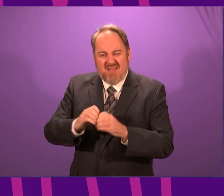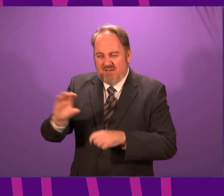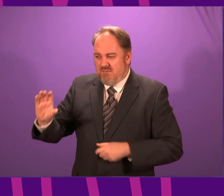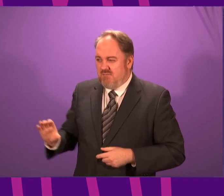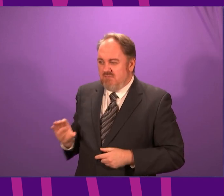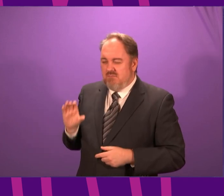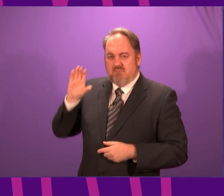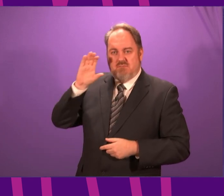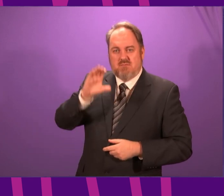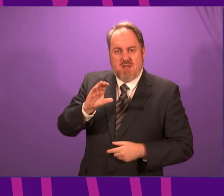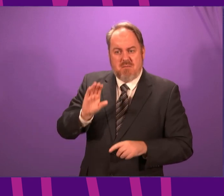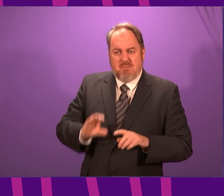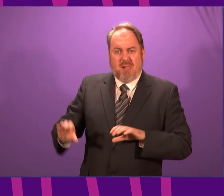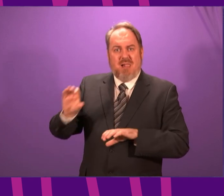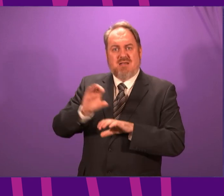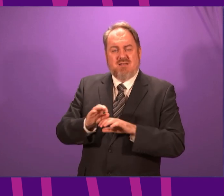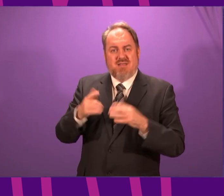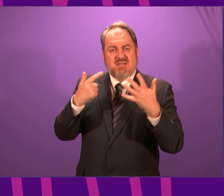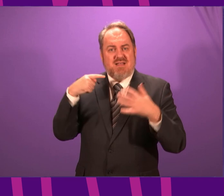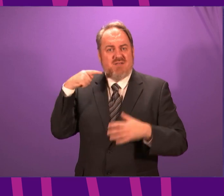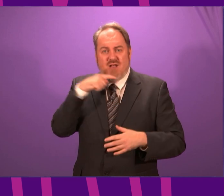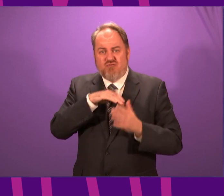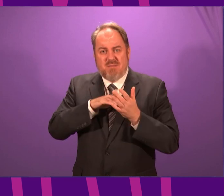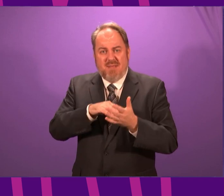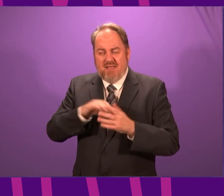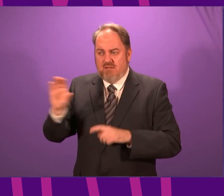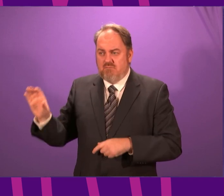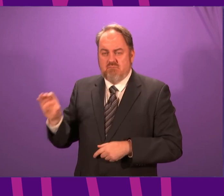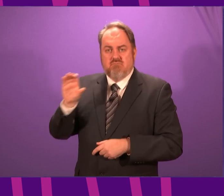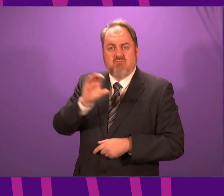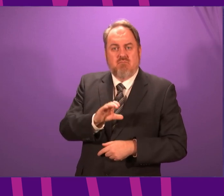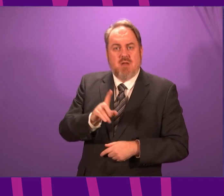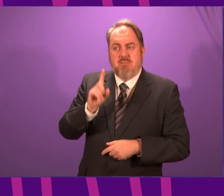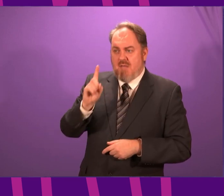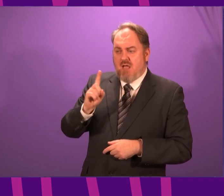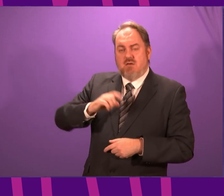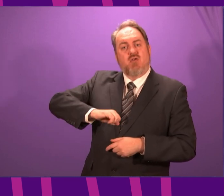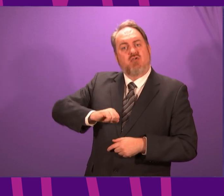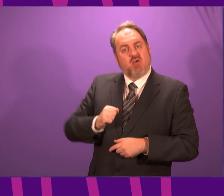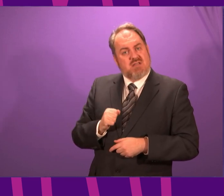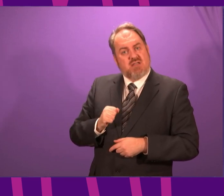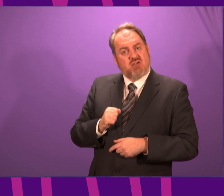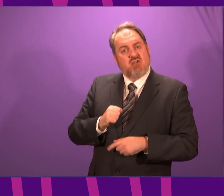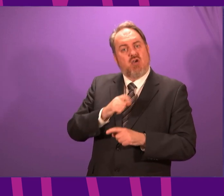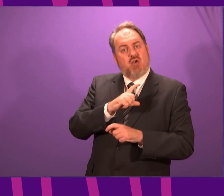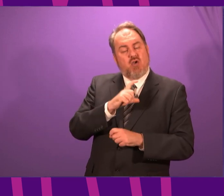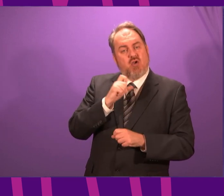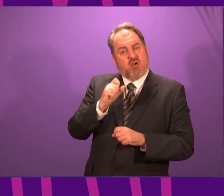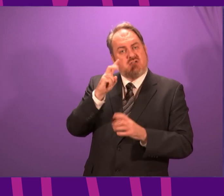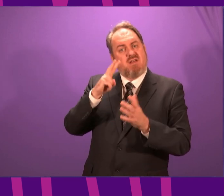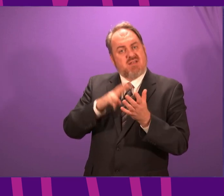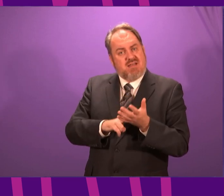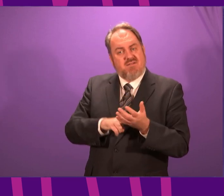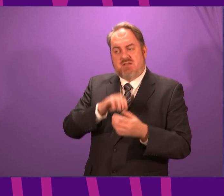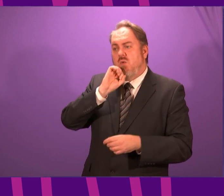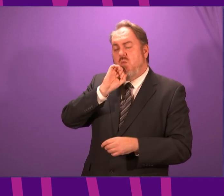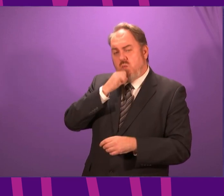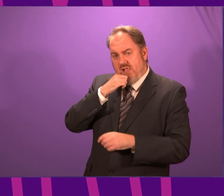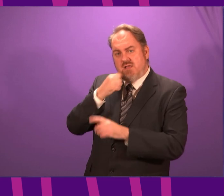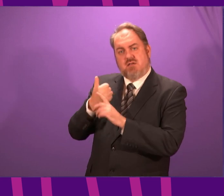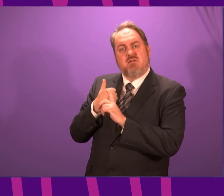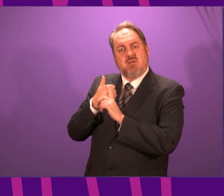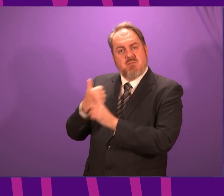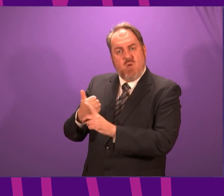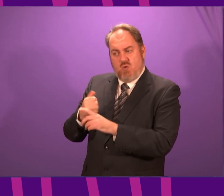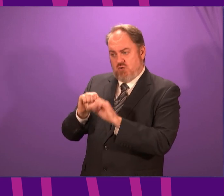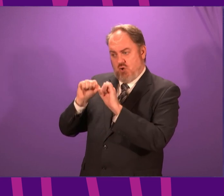start of October. But that notwithstanding, the Scottish Conservatives will give their support to this motion and are asking for support for our amendment